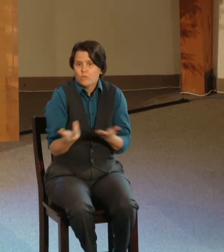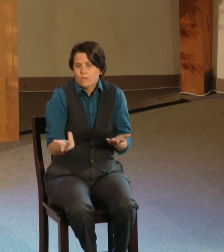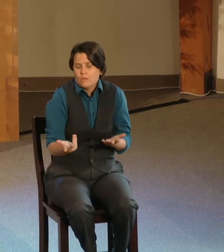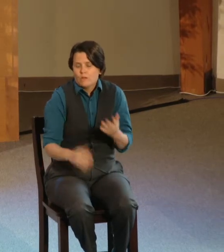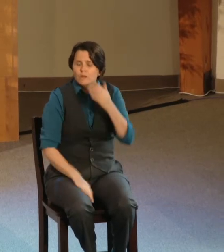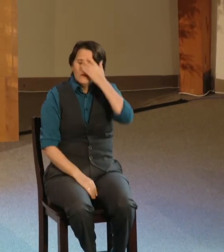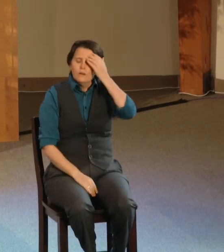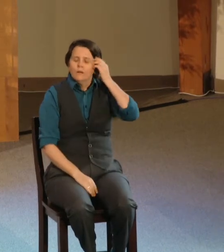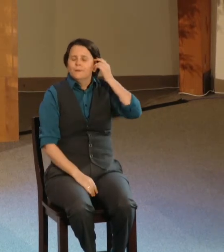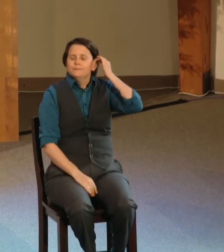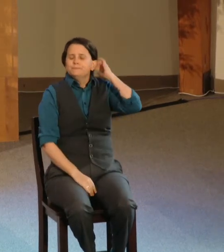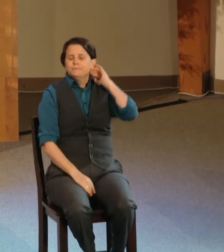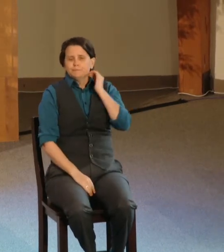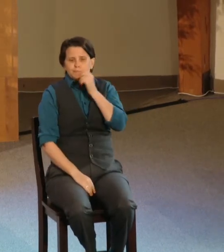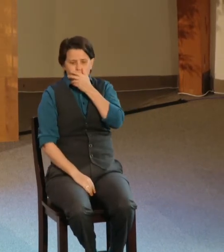we know.